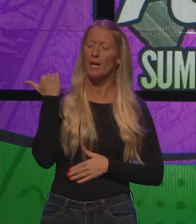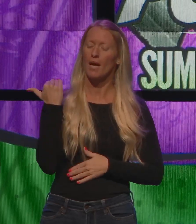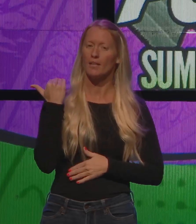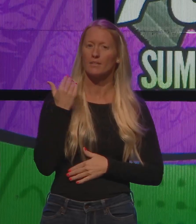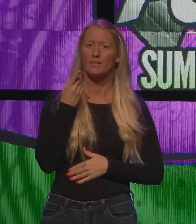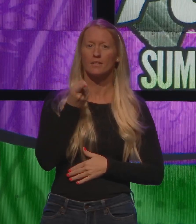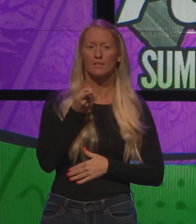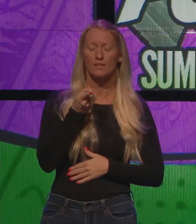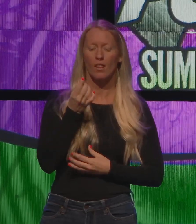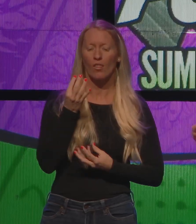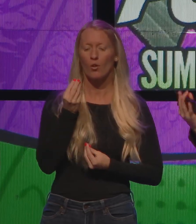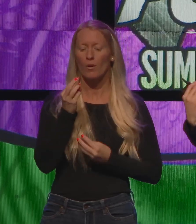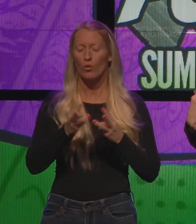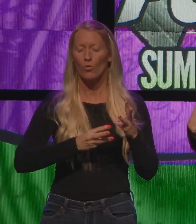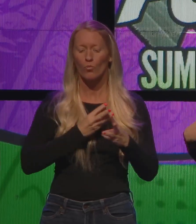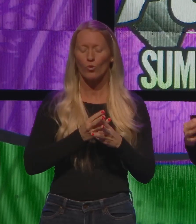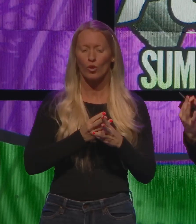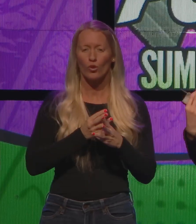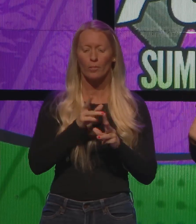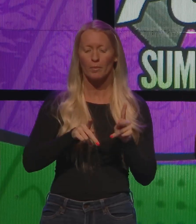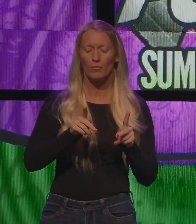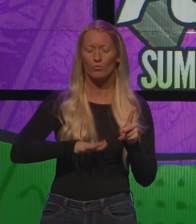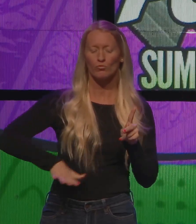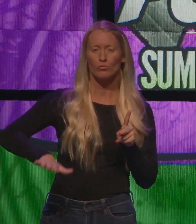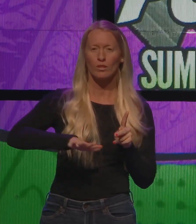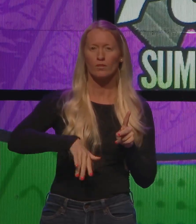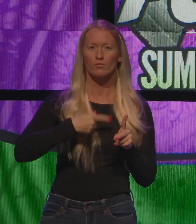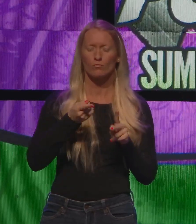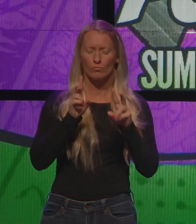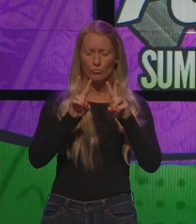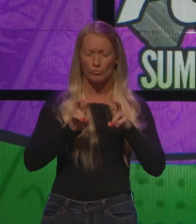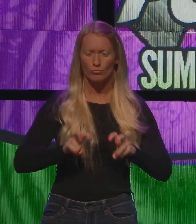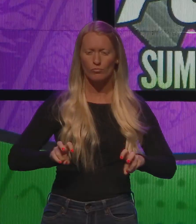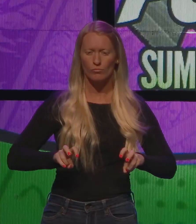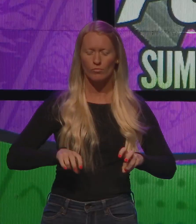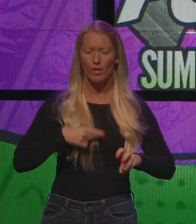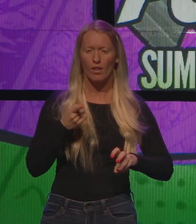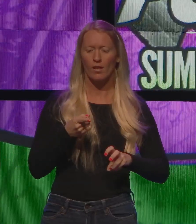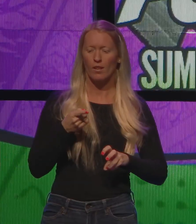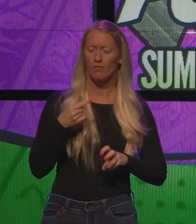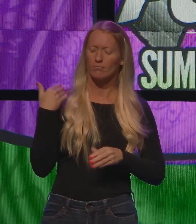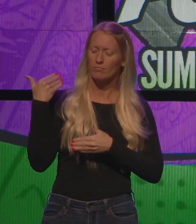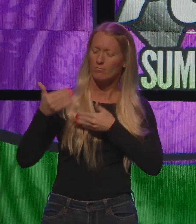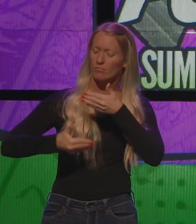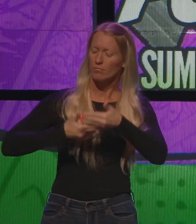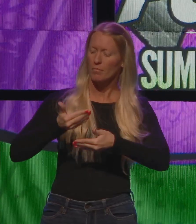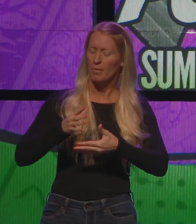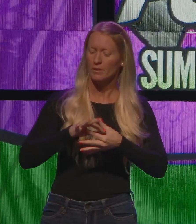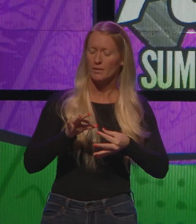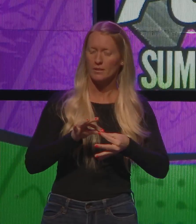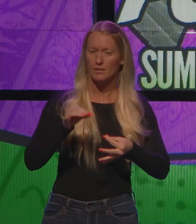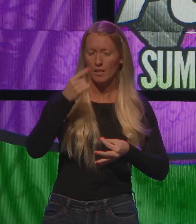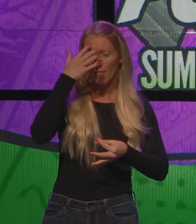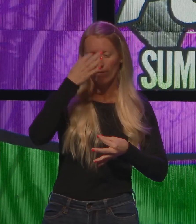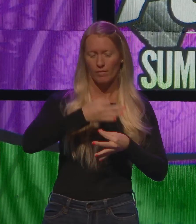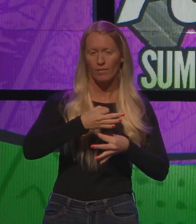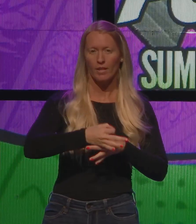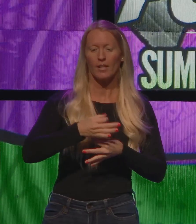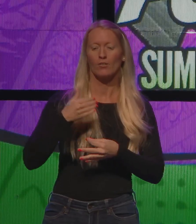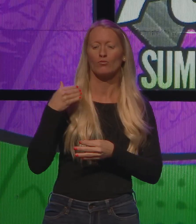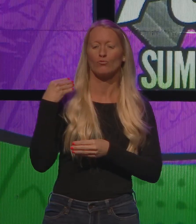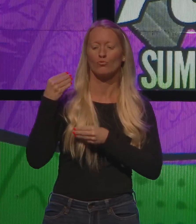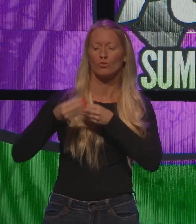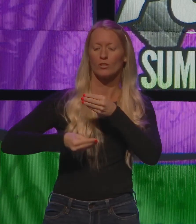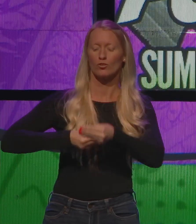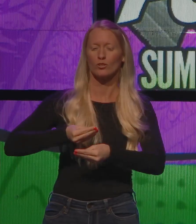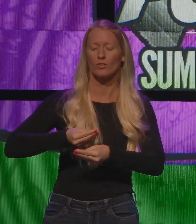to maybe reconsider the messages that were handed to you in maybe your faith tradition, and replace it with